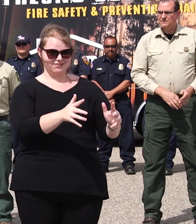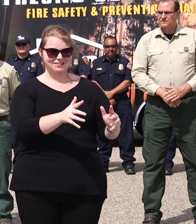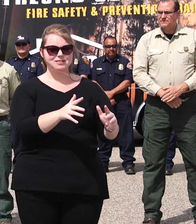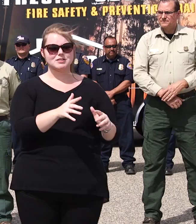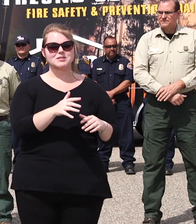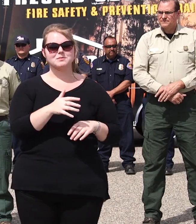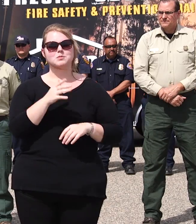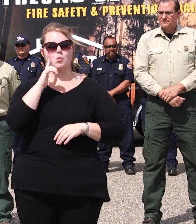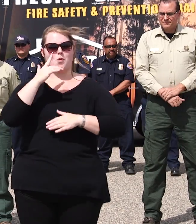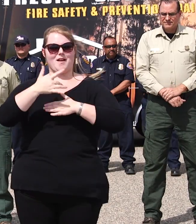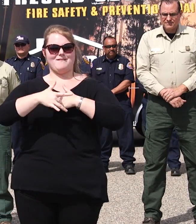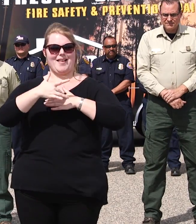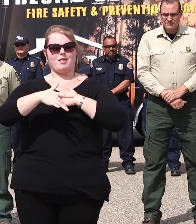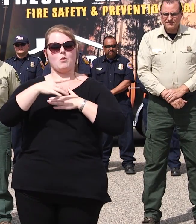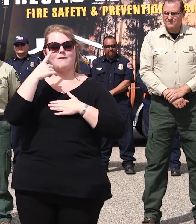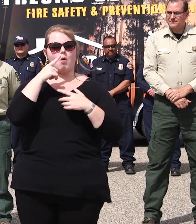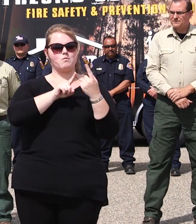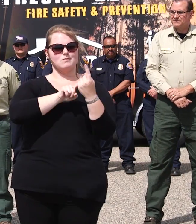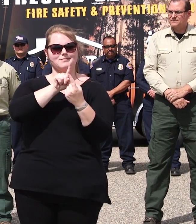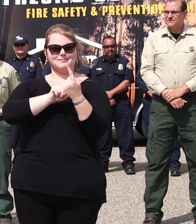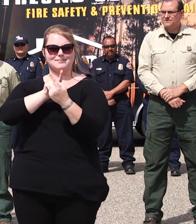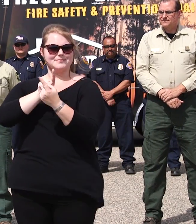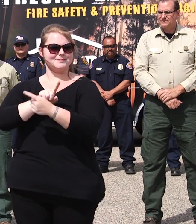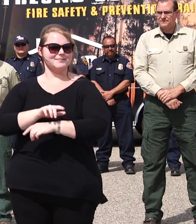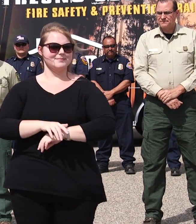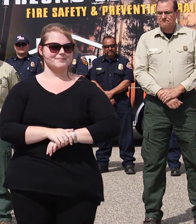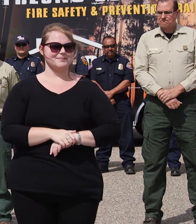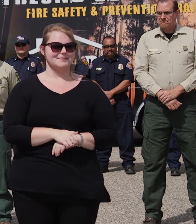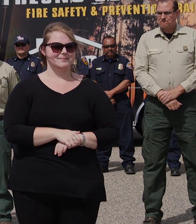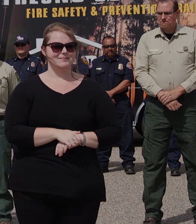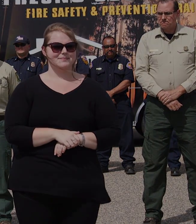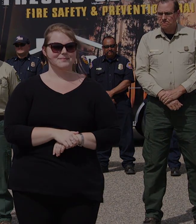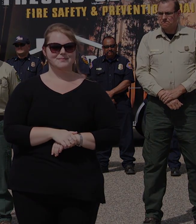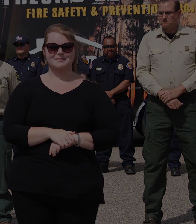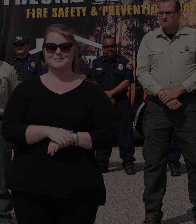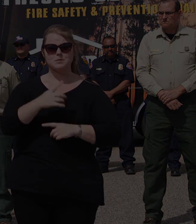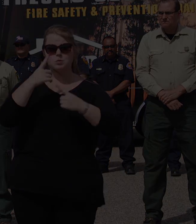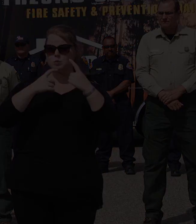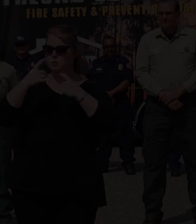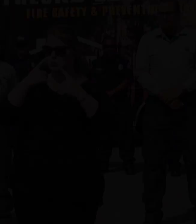we'll be available for one-on-one interviews as well. Any questions?